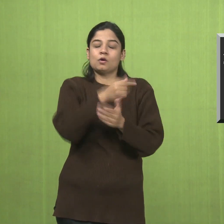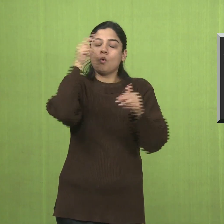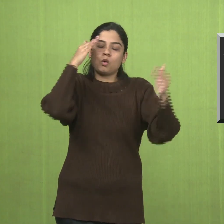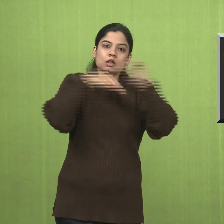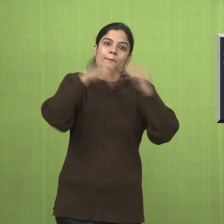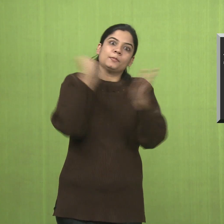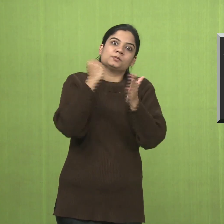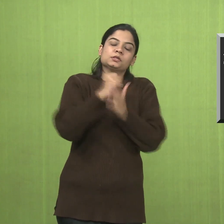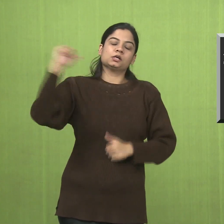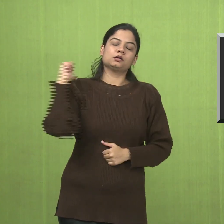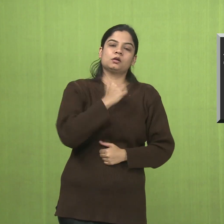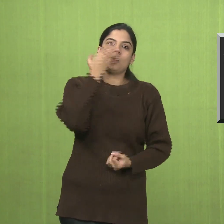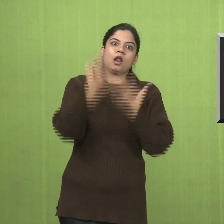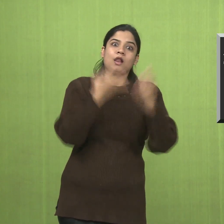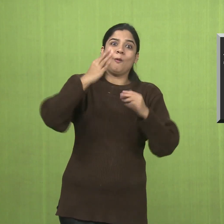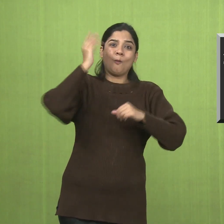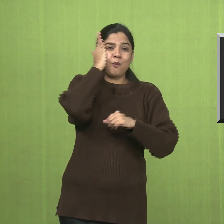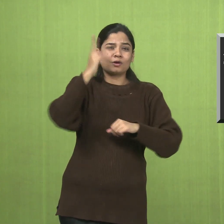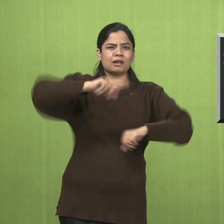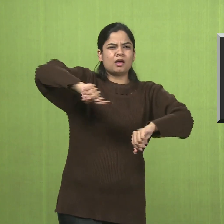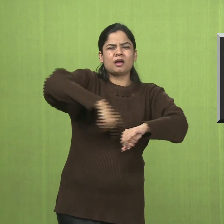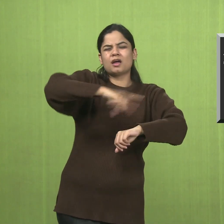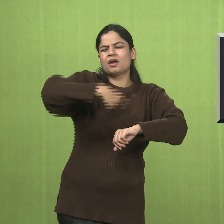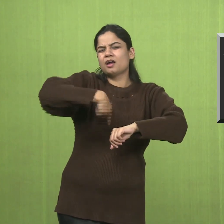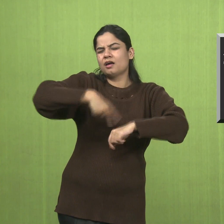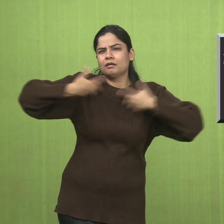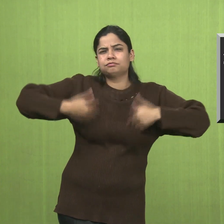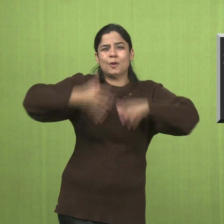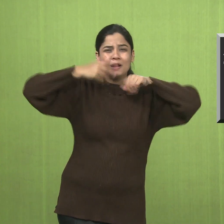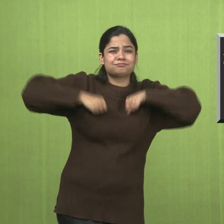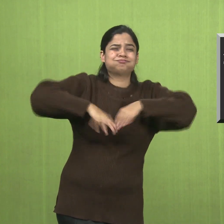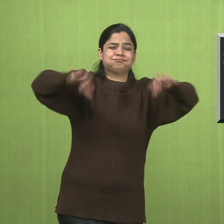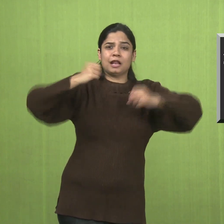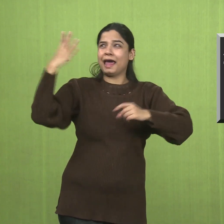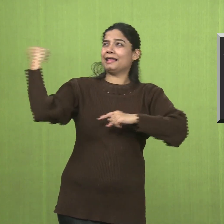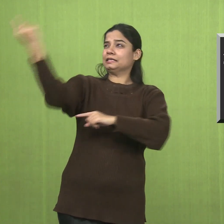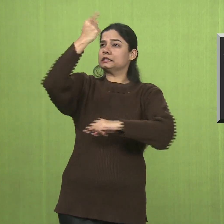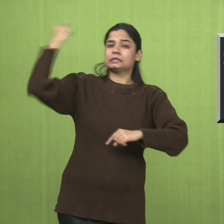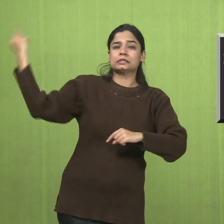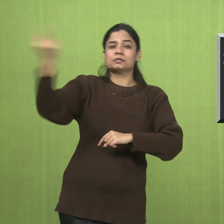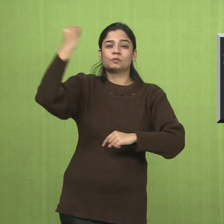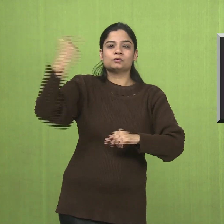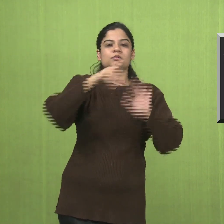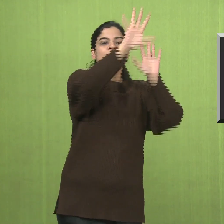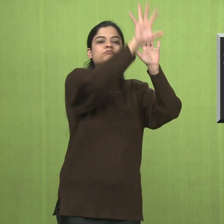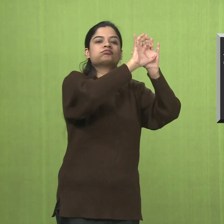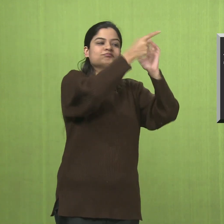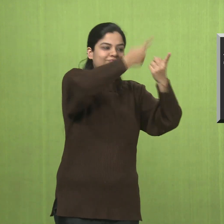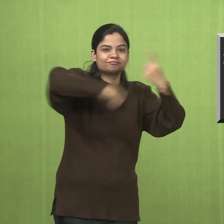very comfortable. Everyone has to take a bath in hotels and hostels. So instead of wasting a lot of electrical energy on